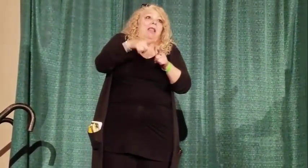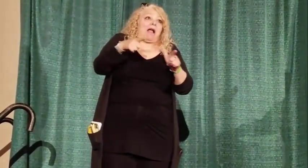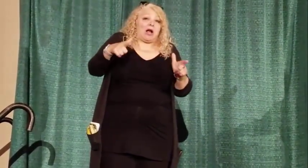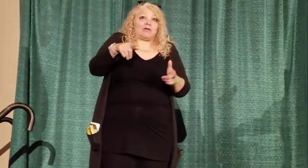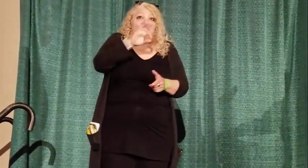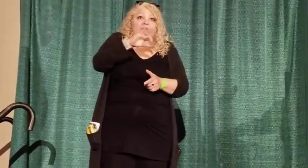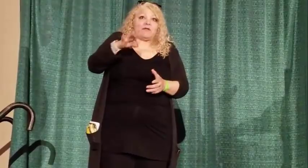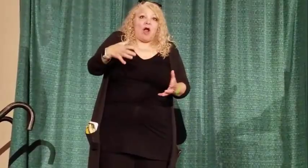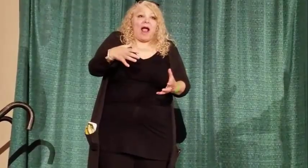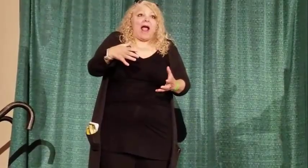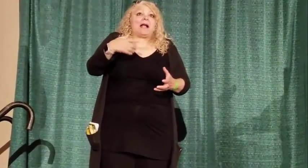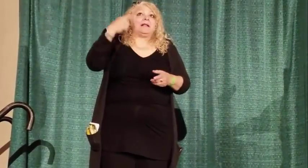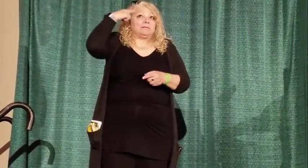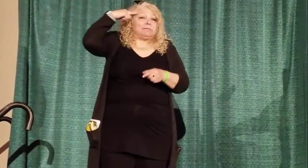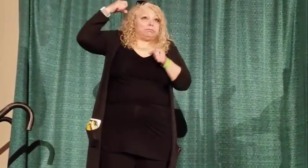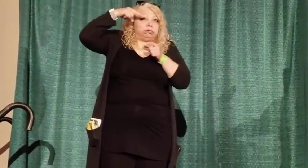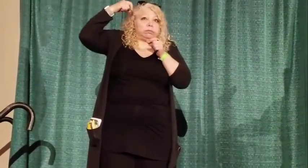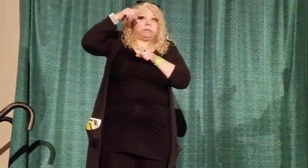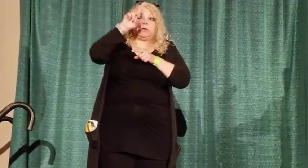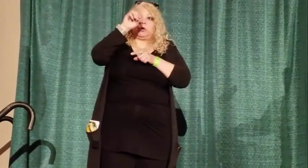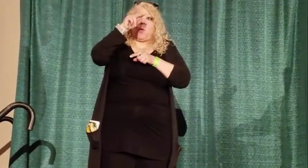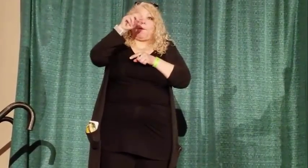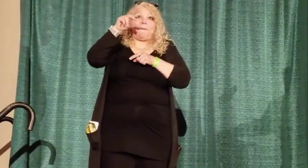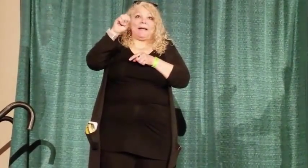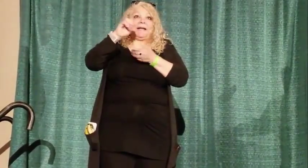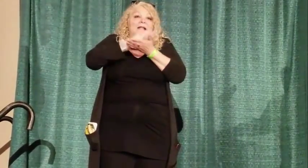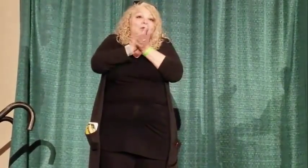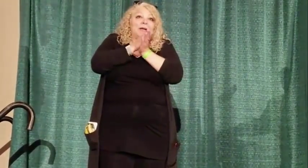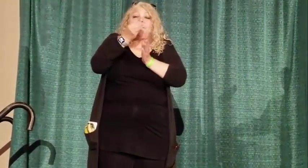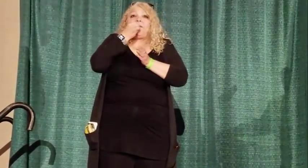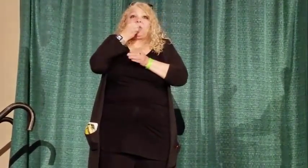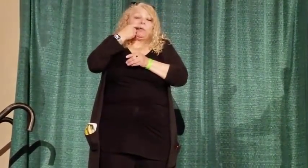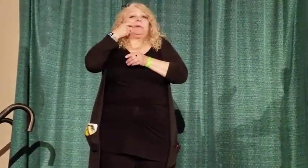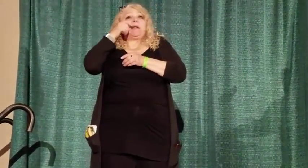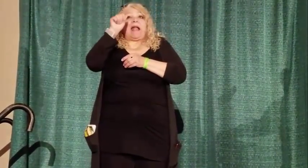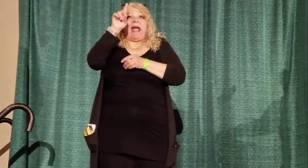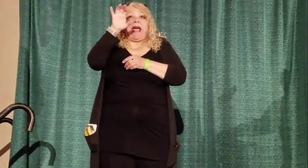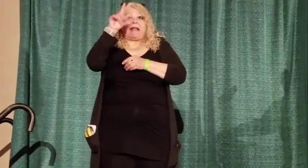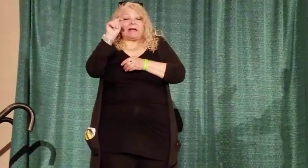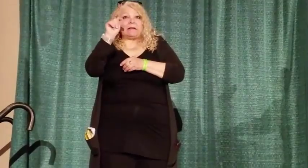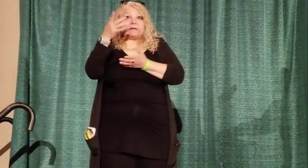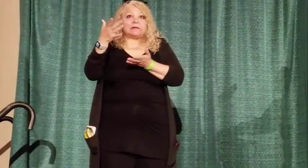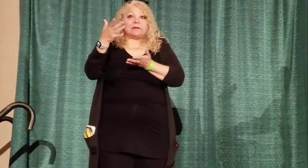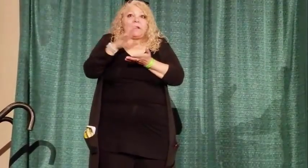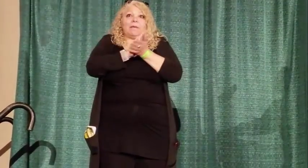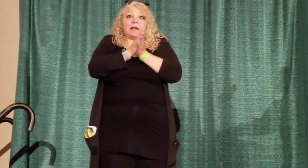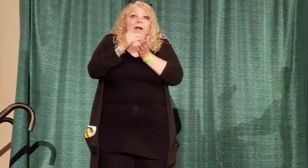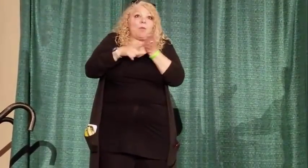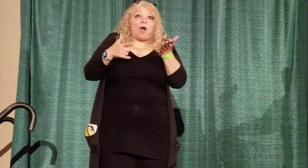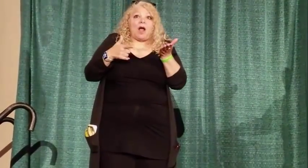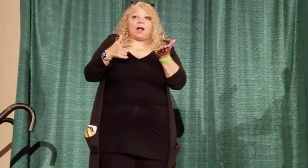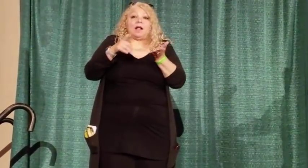dopamine. You've got to keep eating. It makes you overeat. It makes you into a food addict. And when you're a food addict, it turns you very oftenly into